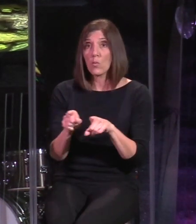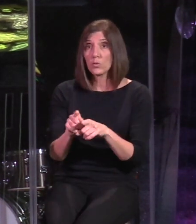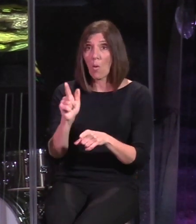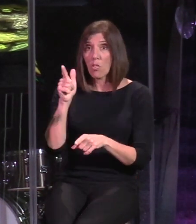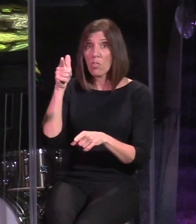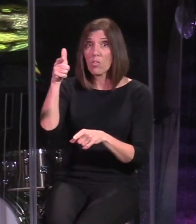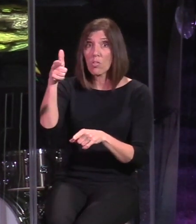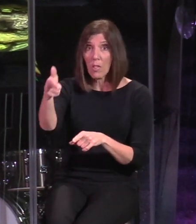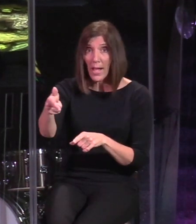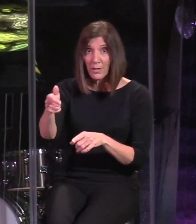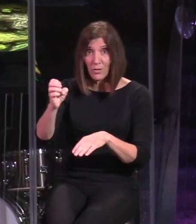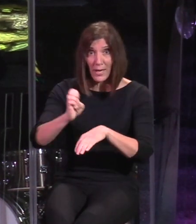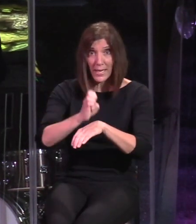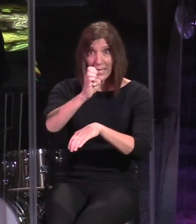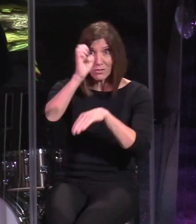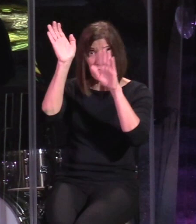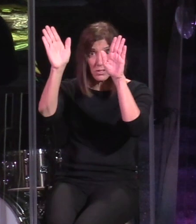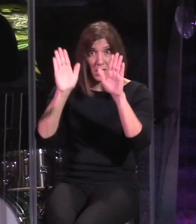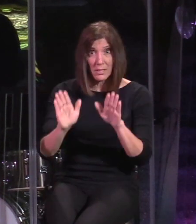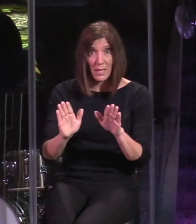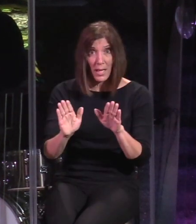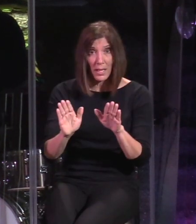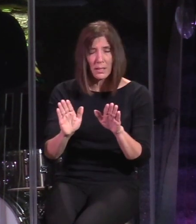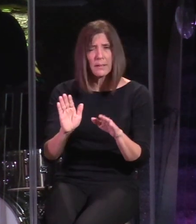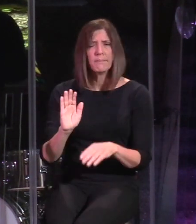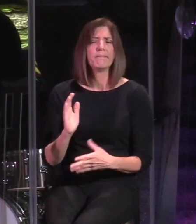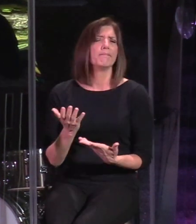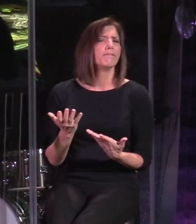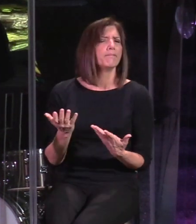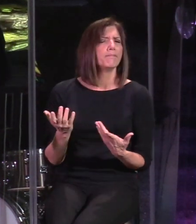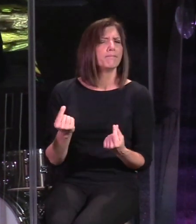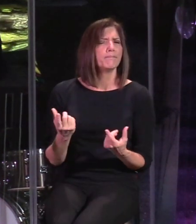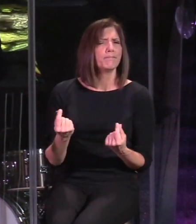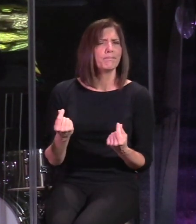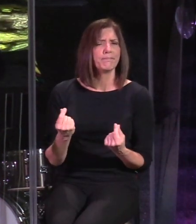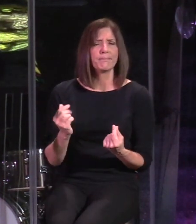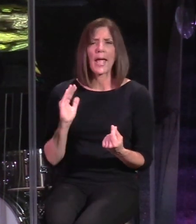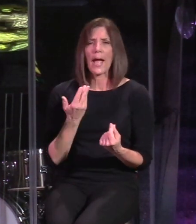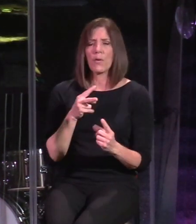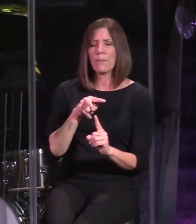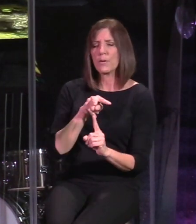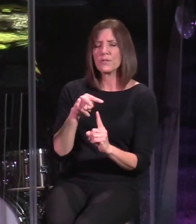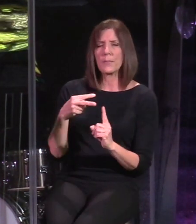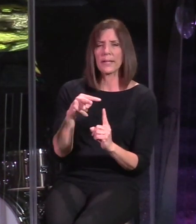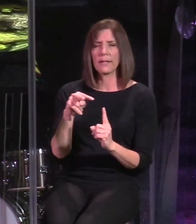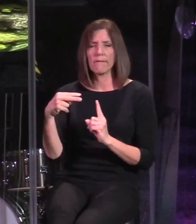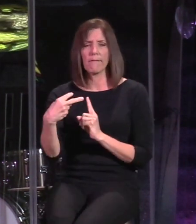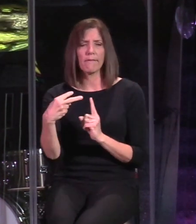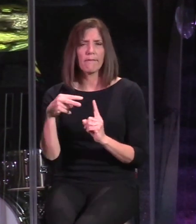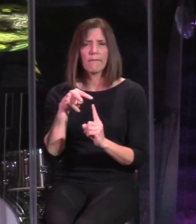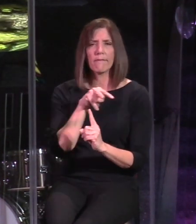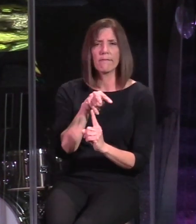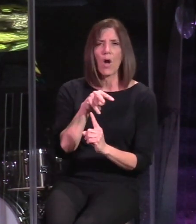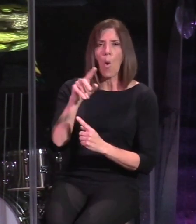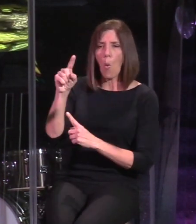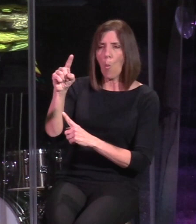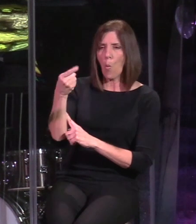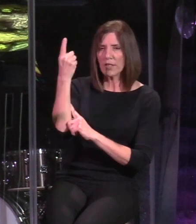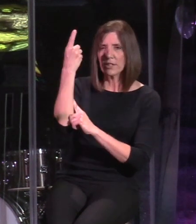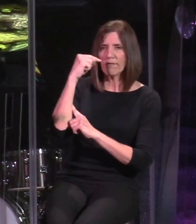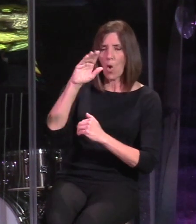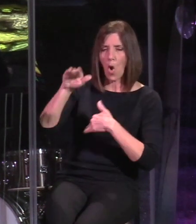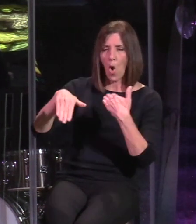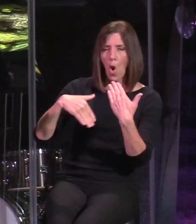weekend, on Easter Sunday, we are doing so from the perspective of the once-for-all sacrifice and nature